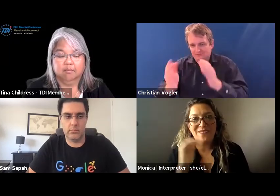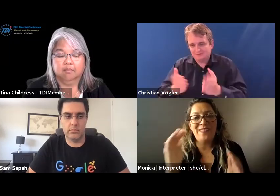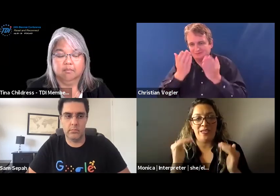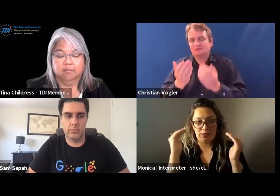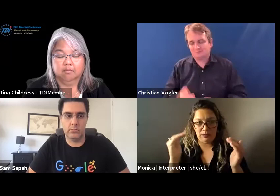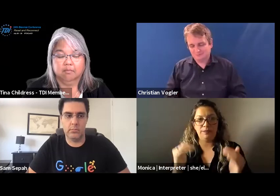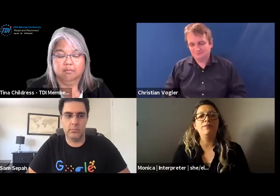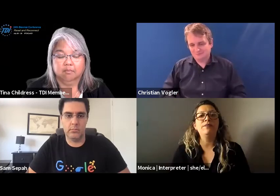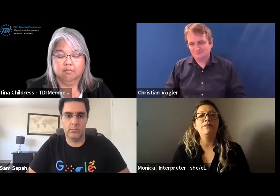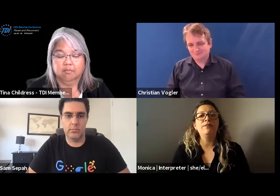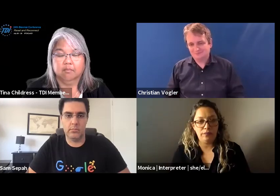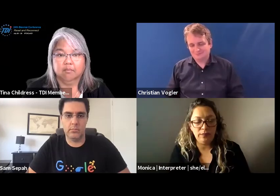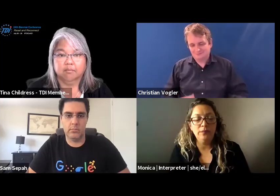Advanced Communication Service.